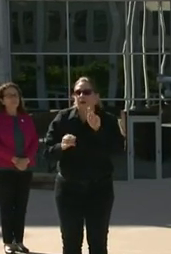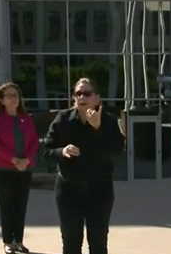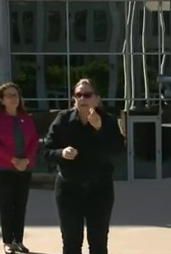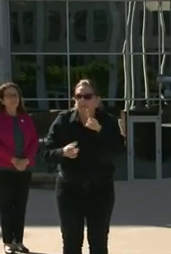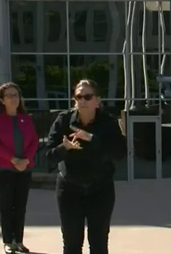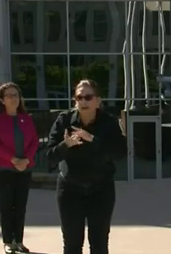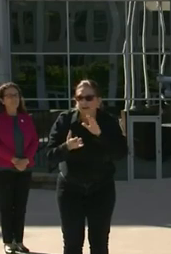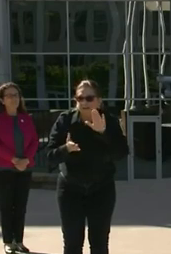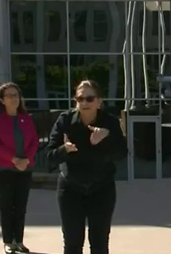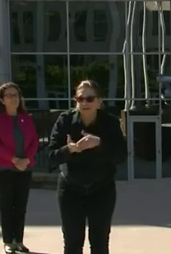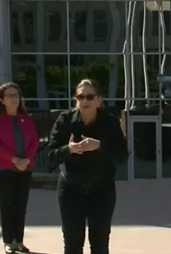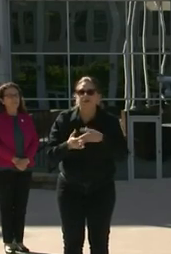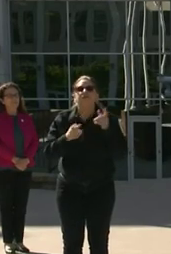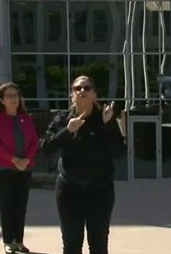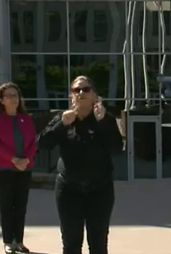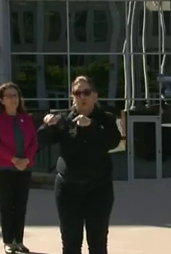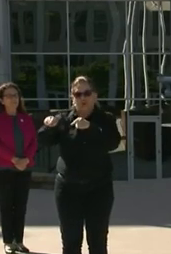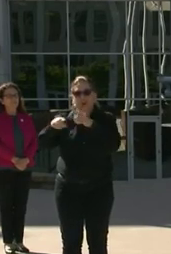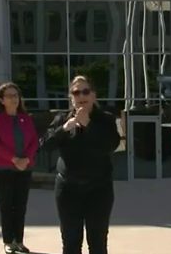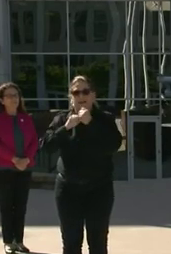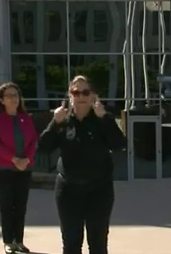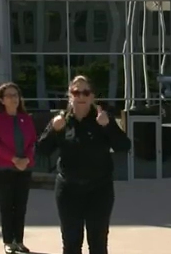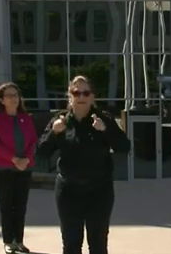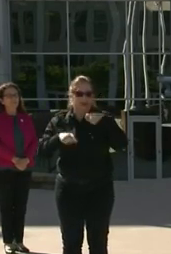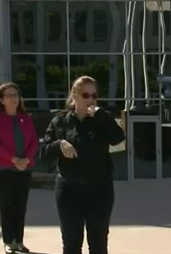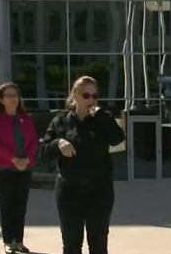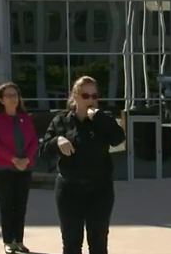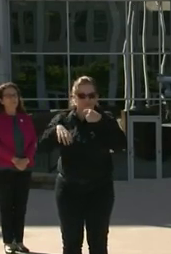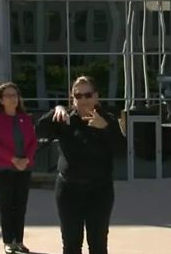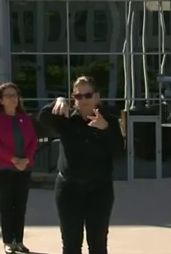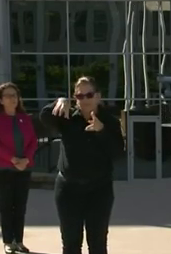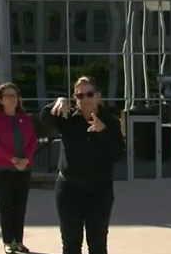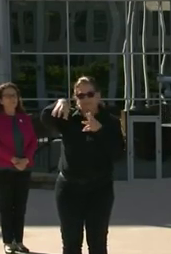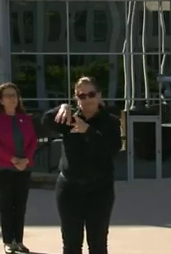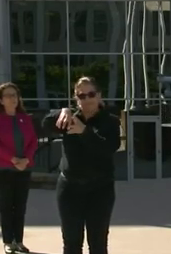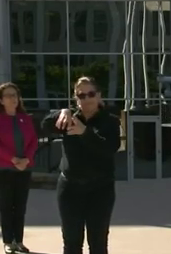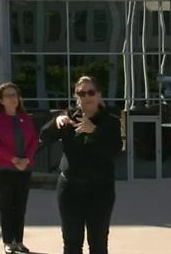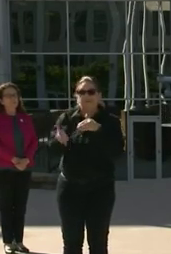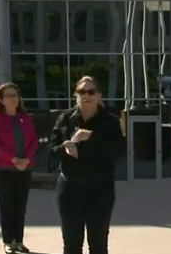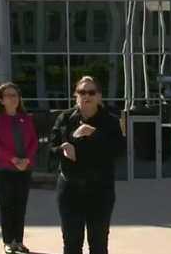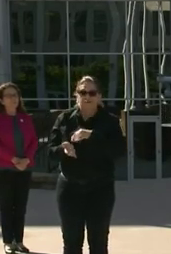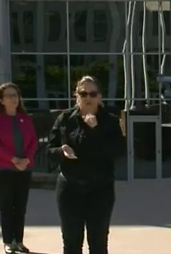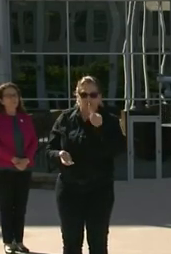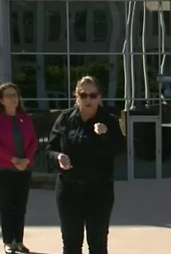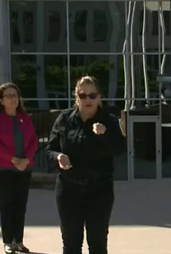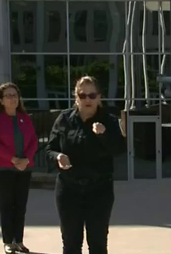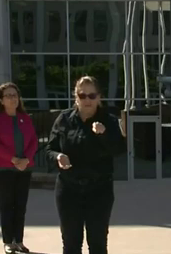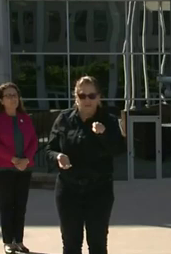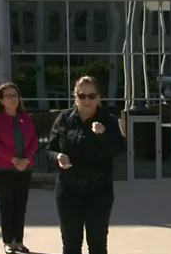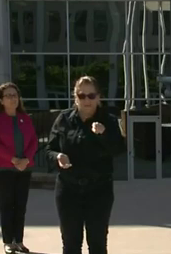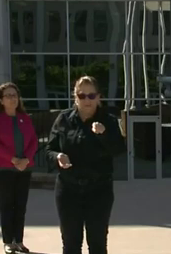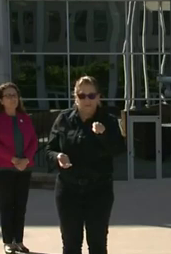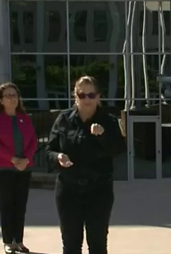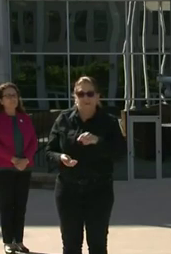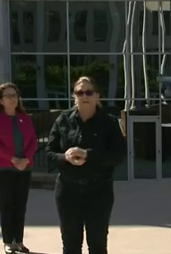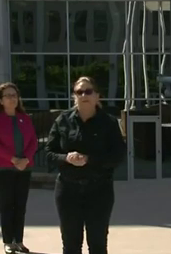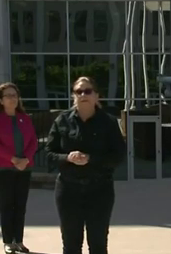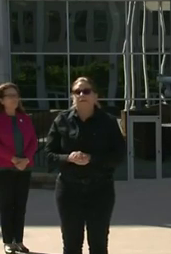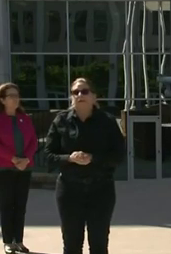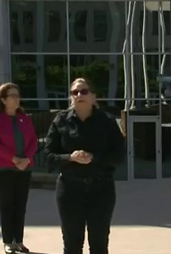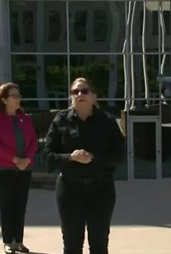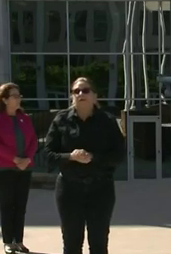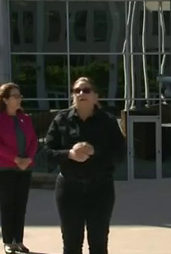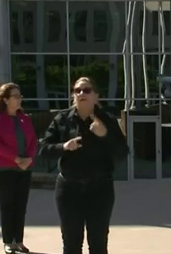this week. It was just over a month ago that I issued the district's first mayor's order